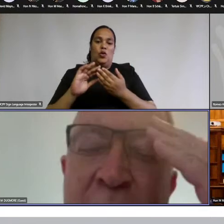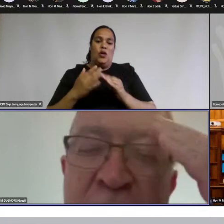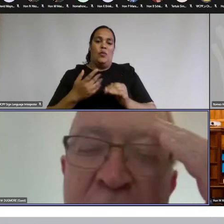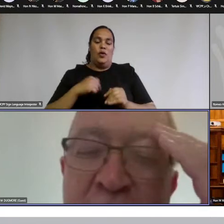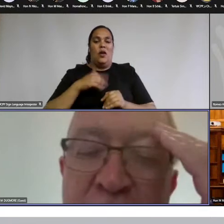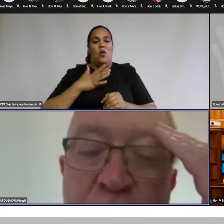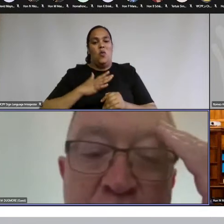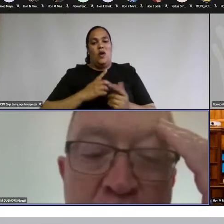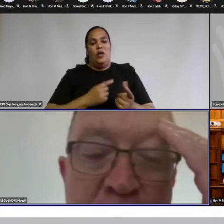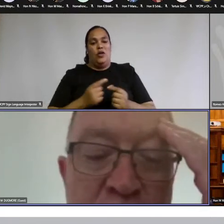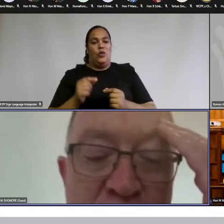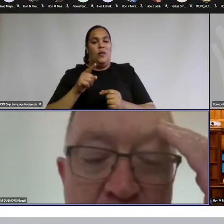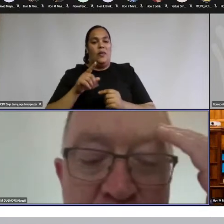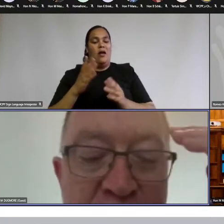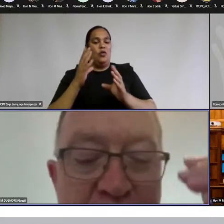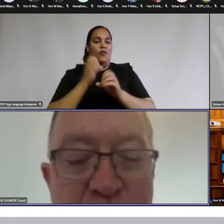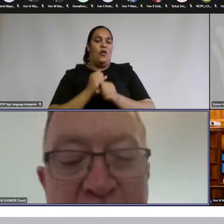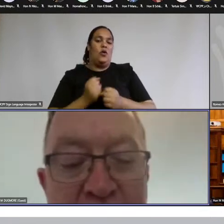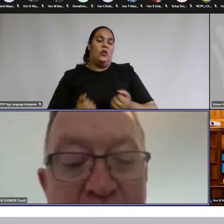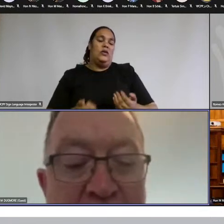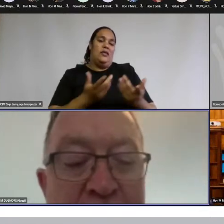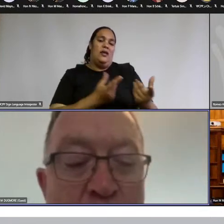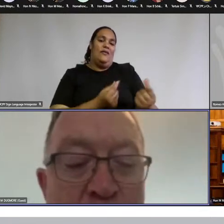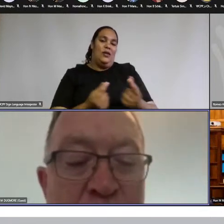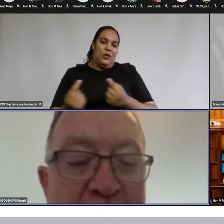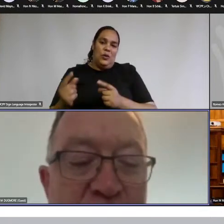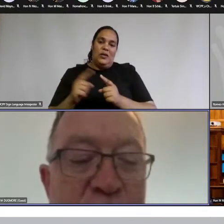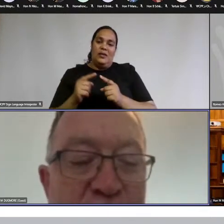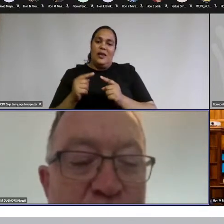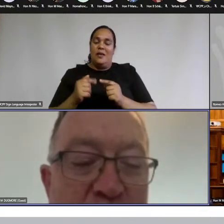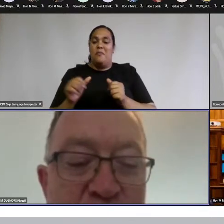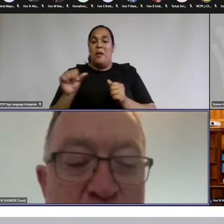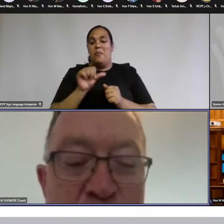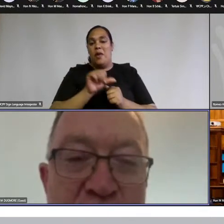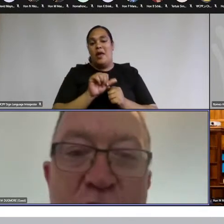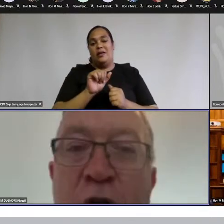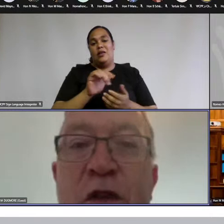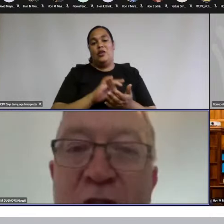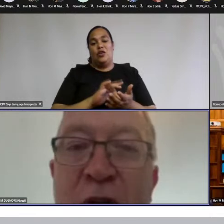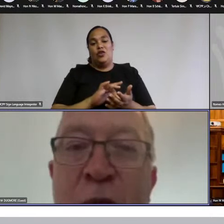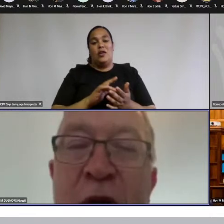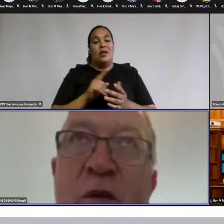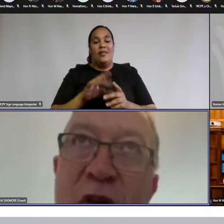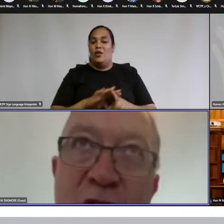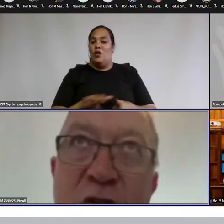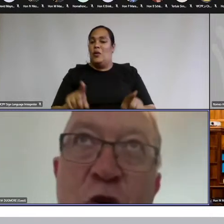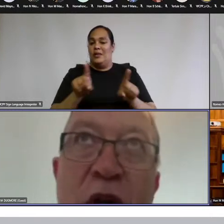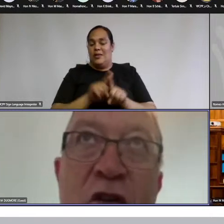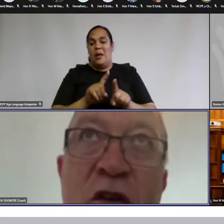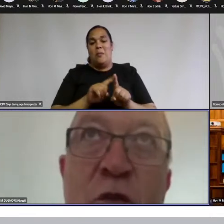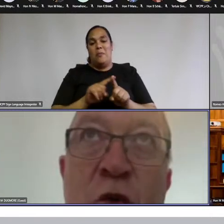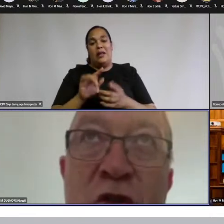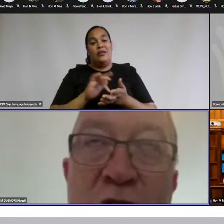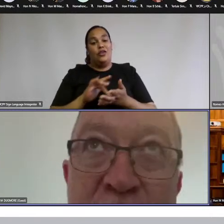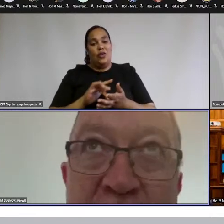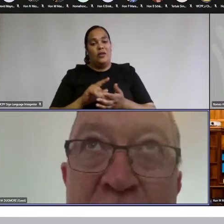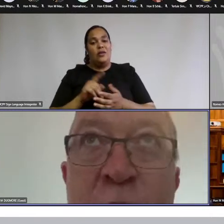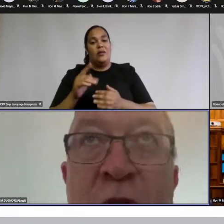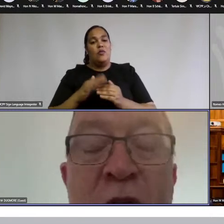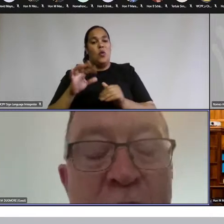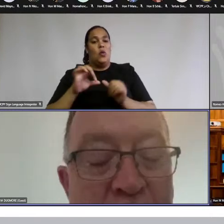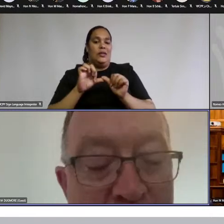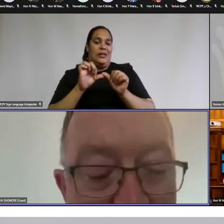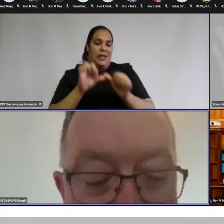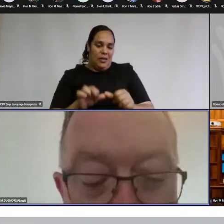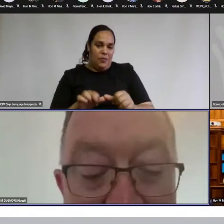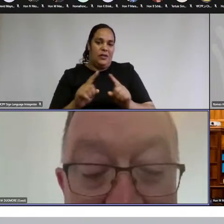want from us. And that is to focus on the service delivery and going back to a situation which is not the same, but a situation is more